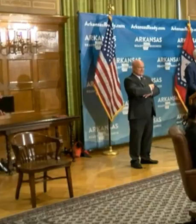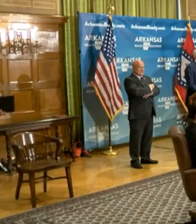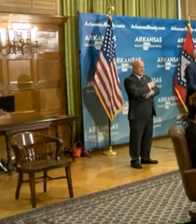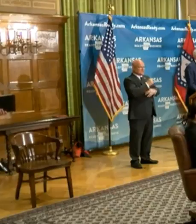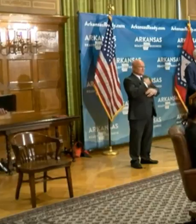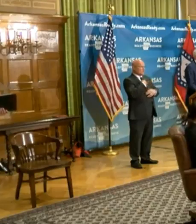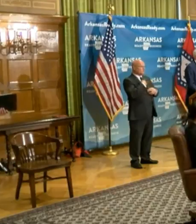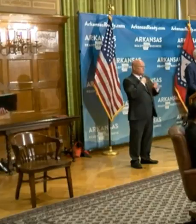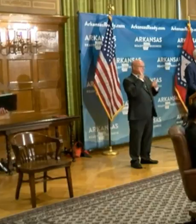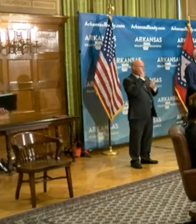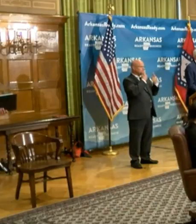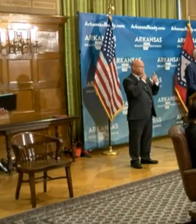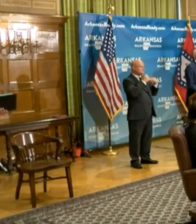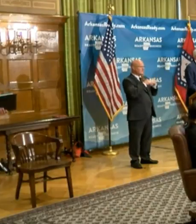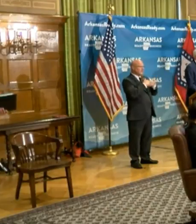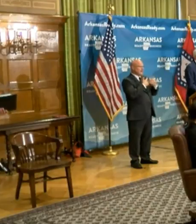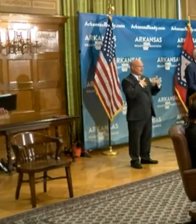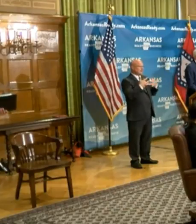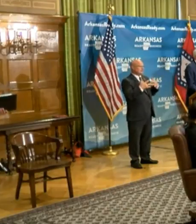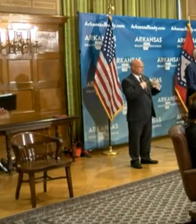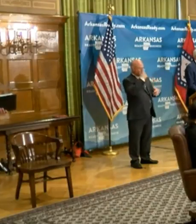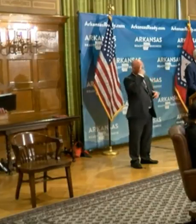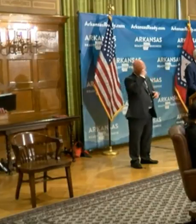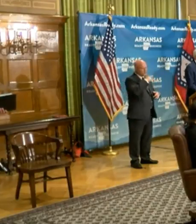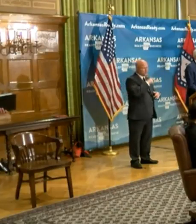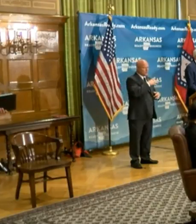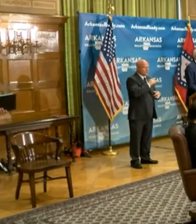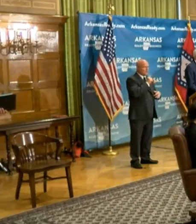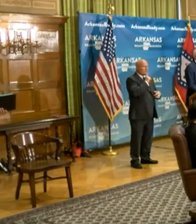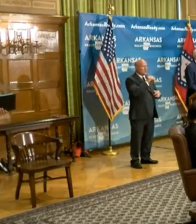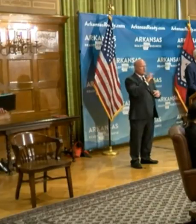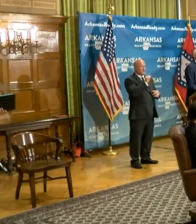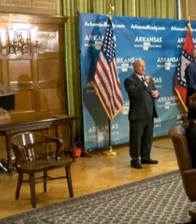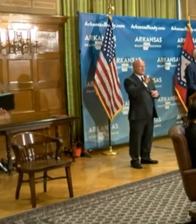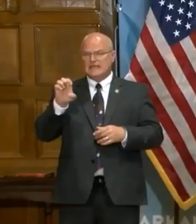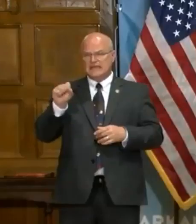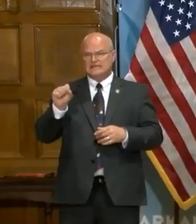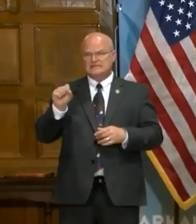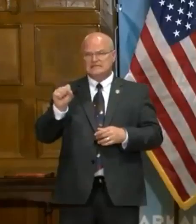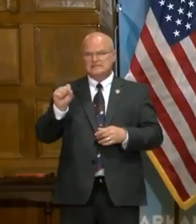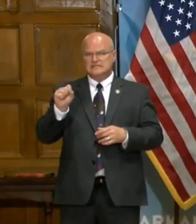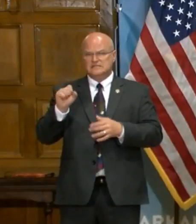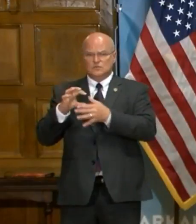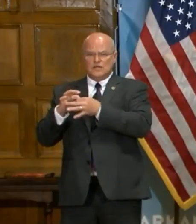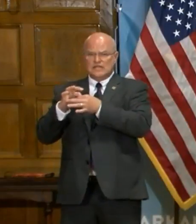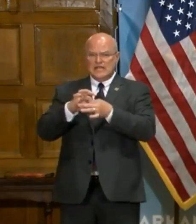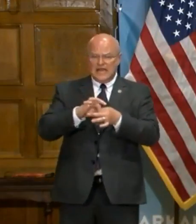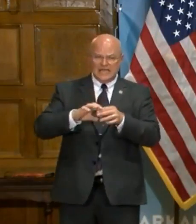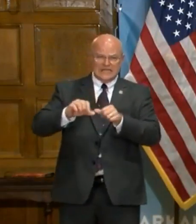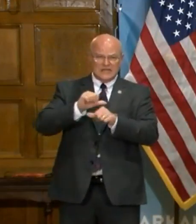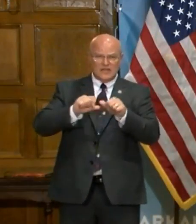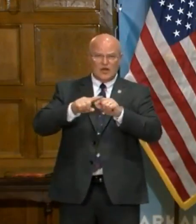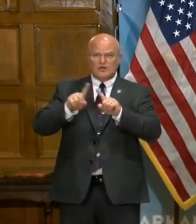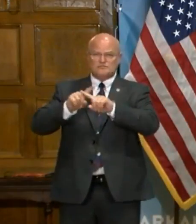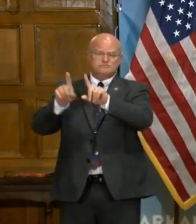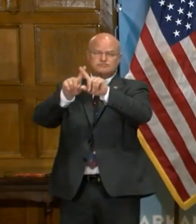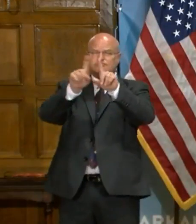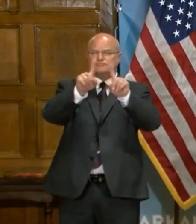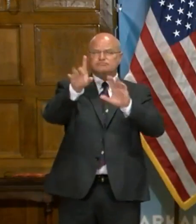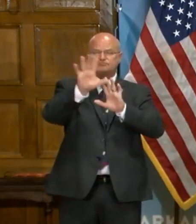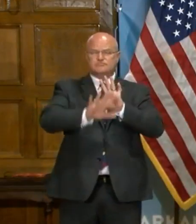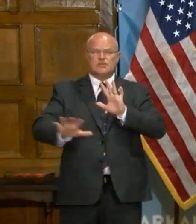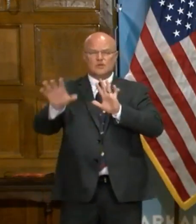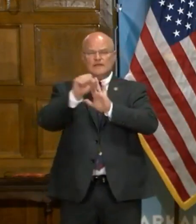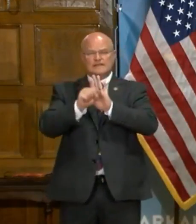And so just wondering how concerning that is, and are the cases related to each other at all, or are they all just kind of separate